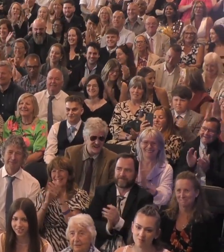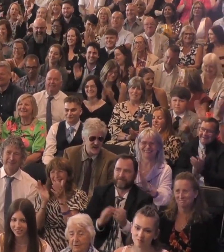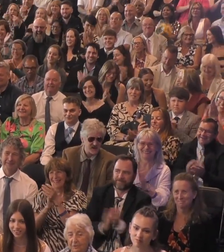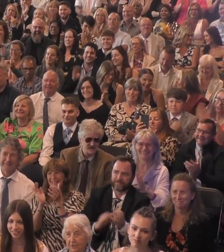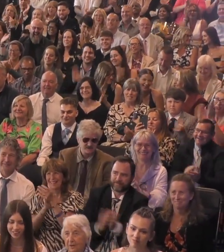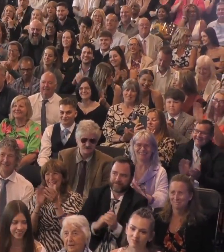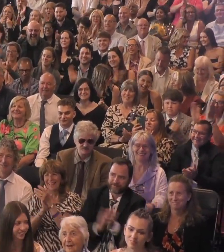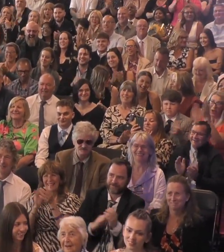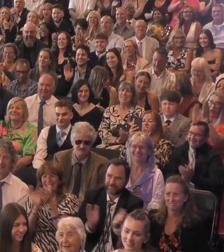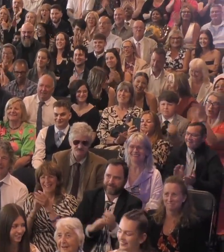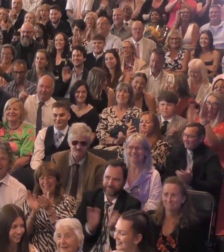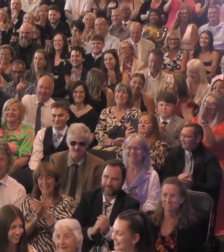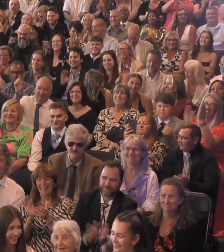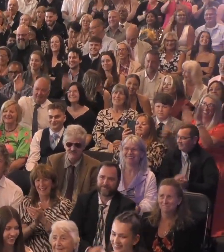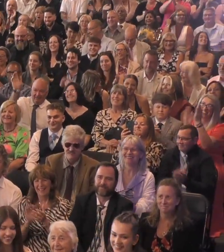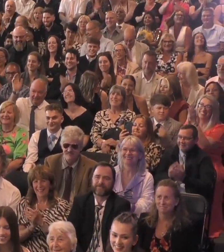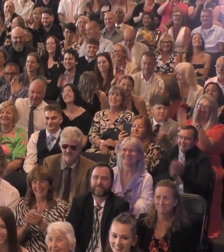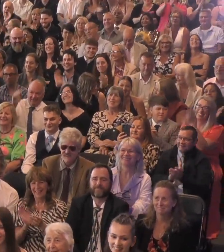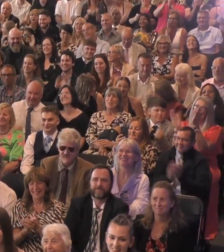That's very good.